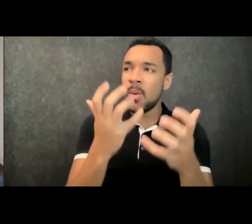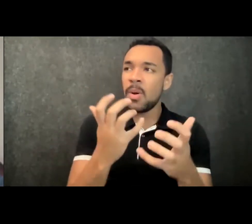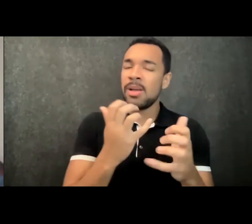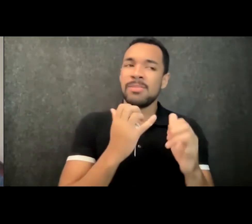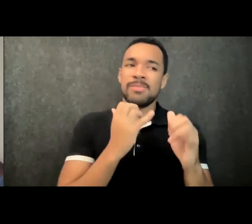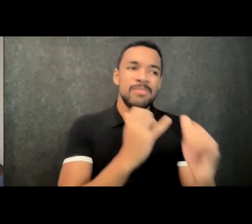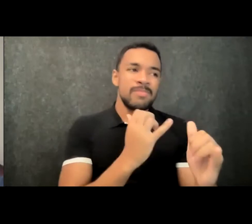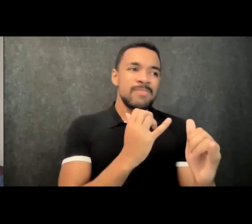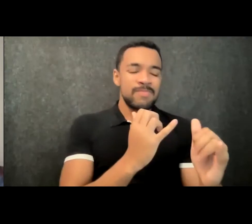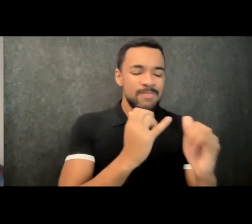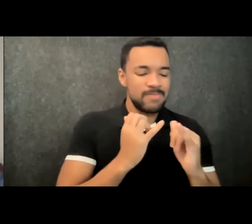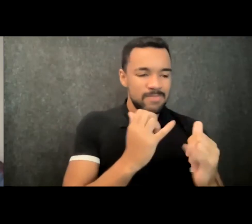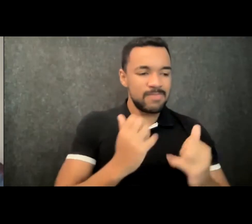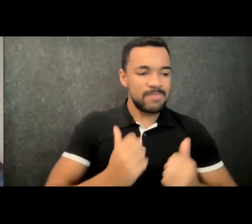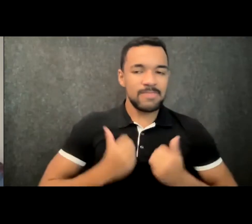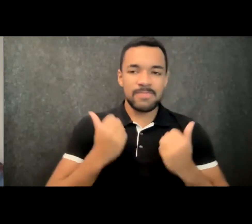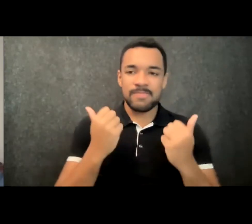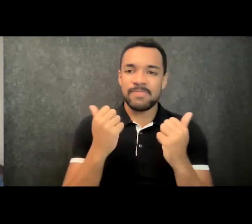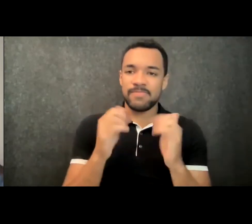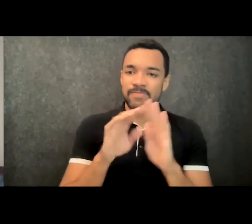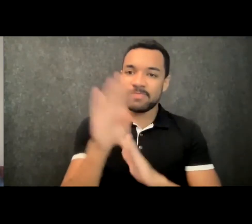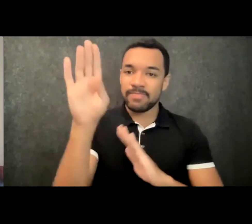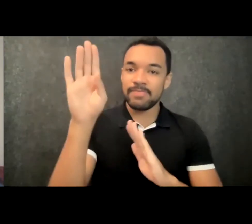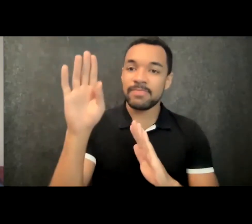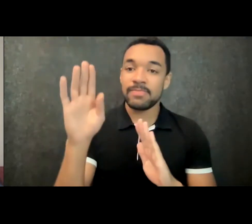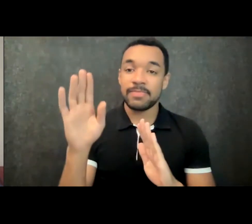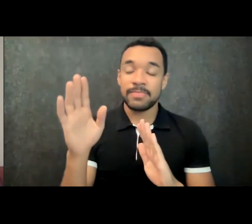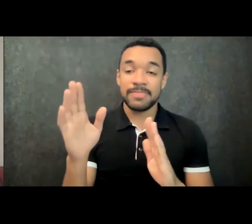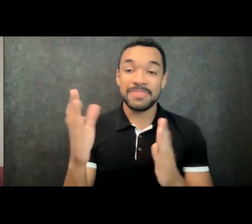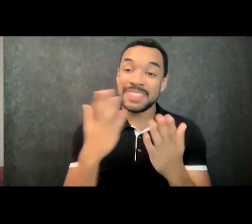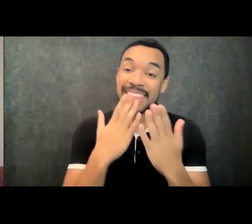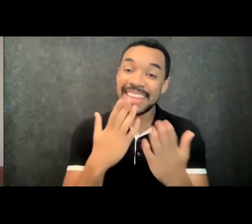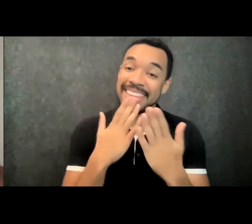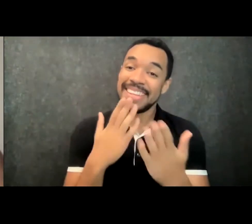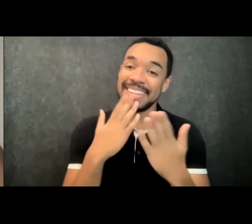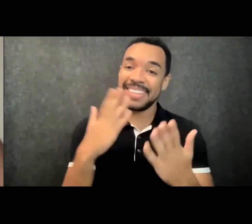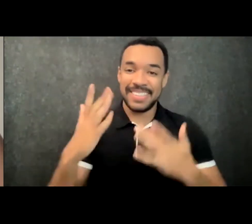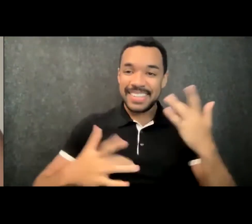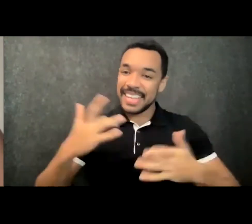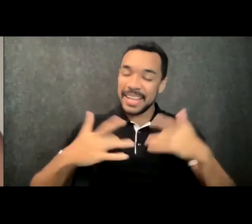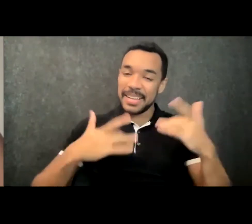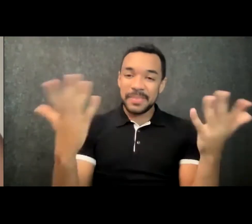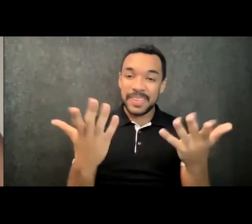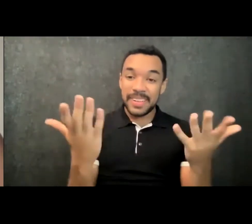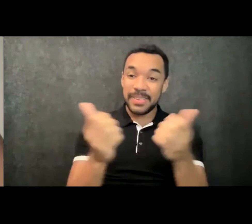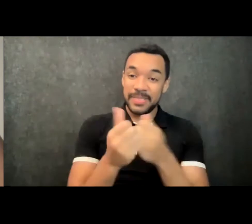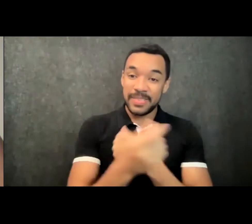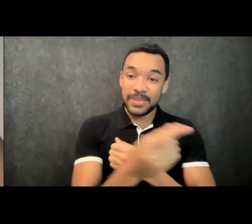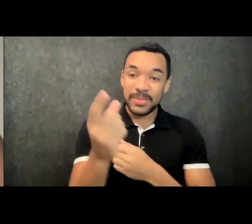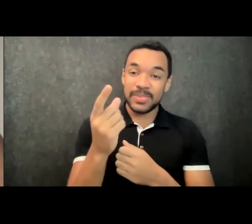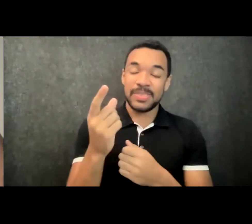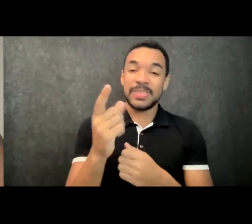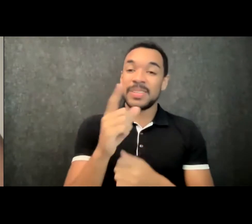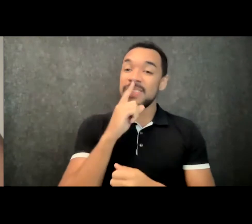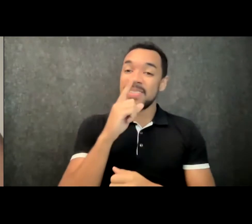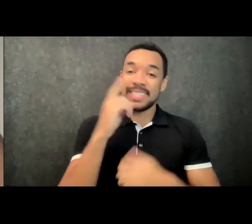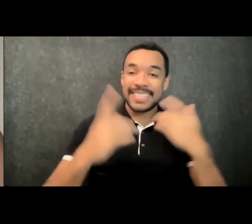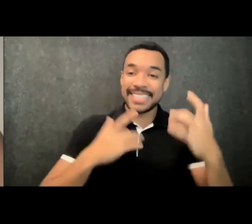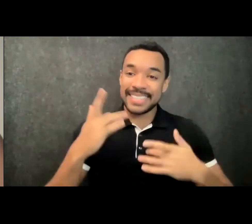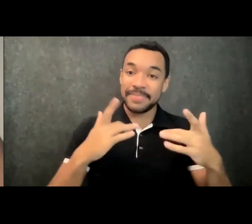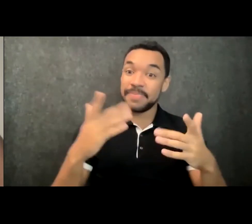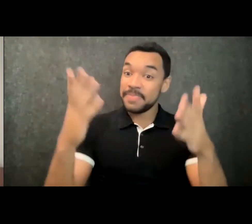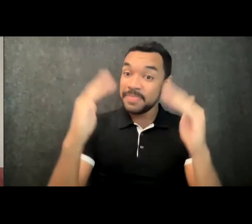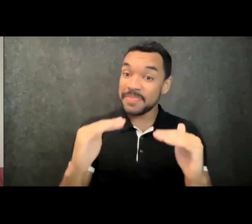Thank you. I am really excited about being here with you all and excited about the